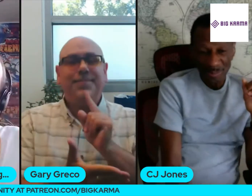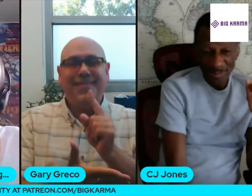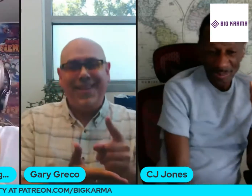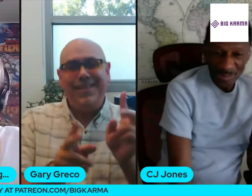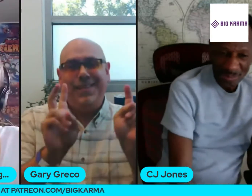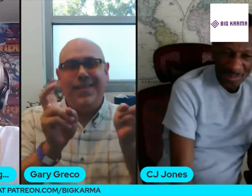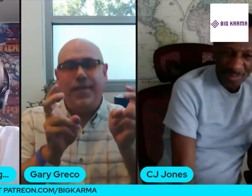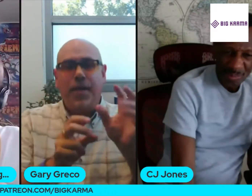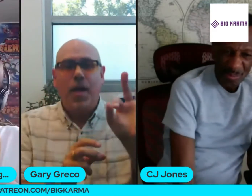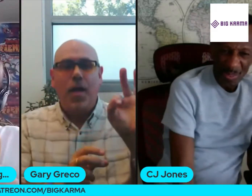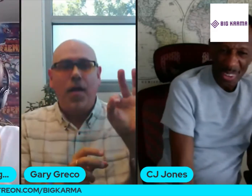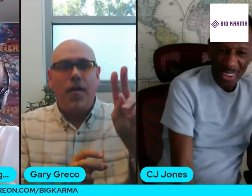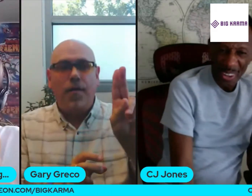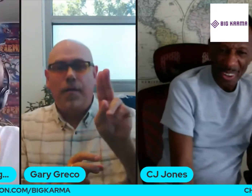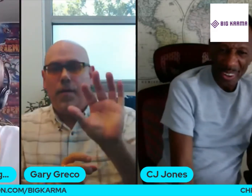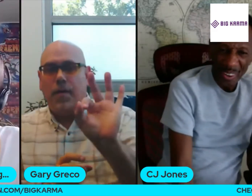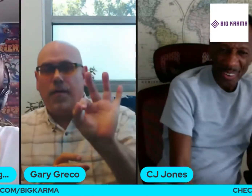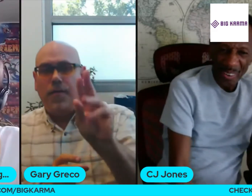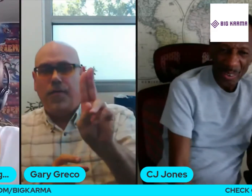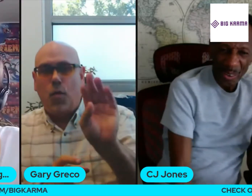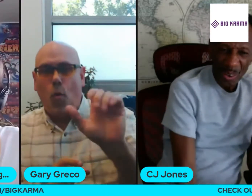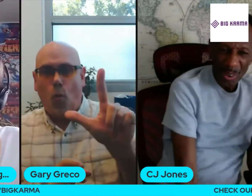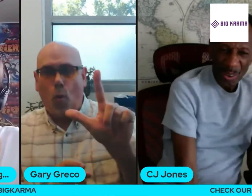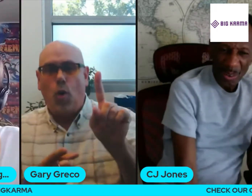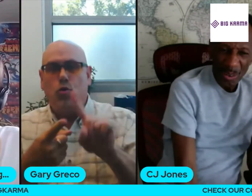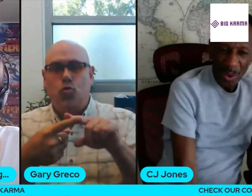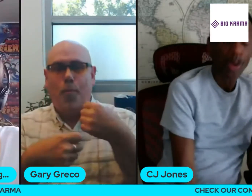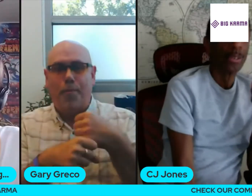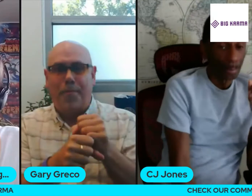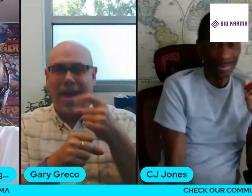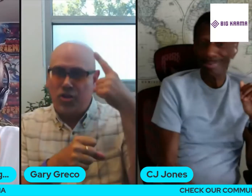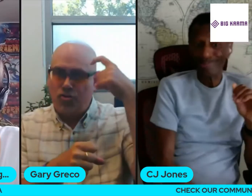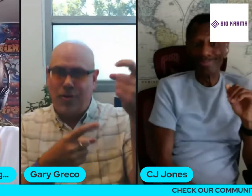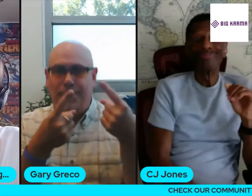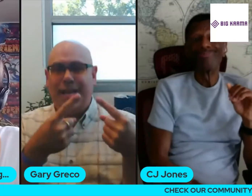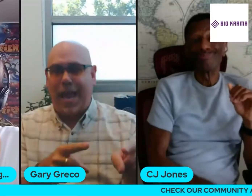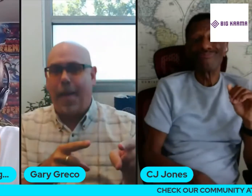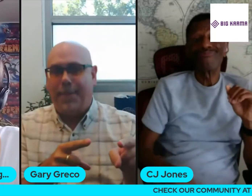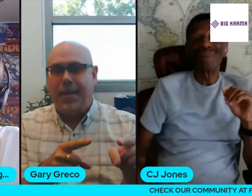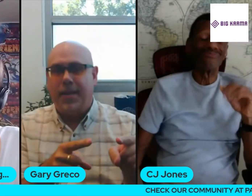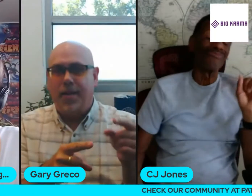the dreams happen with better quality.